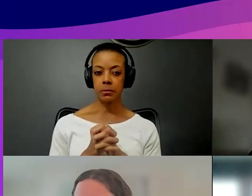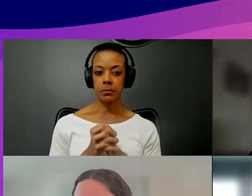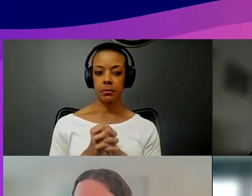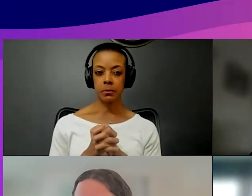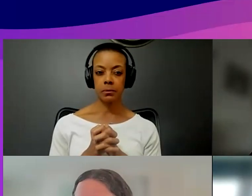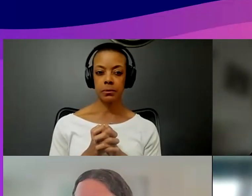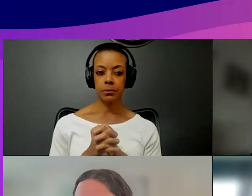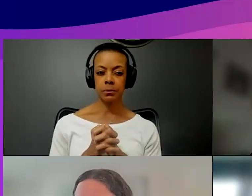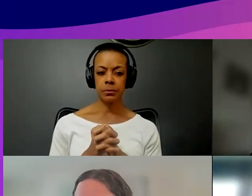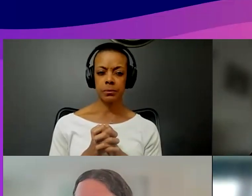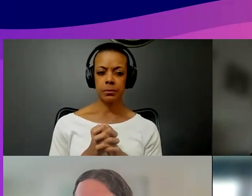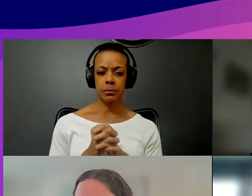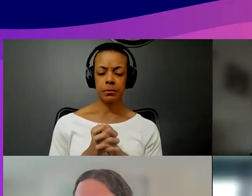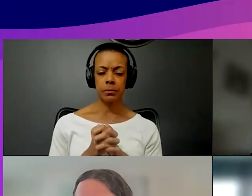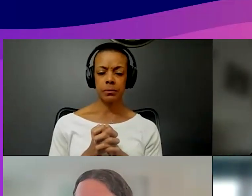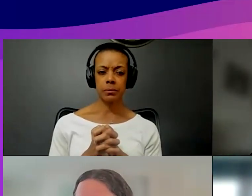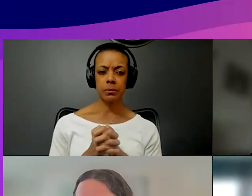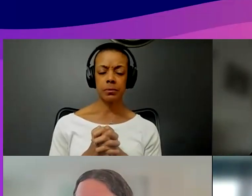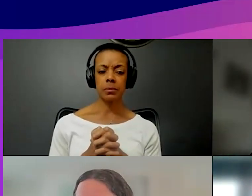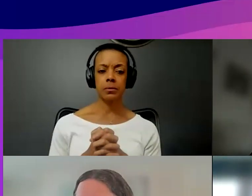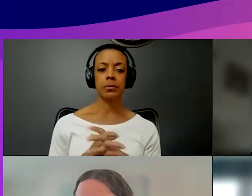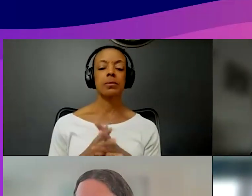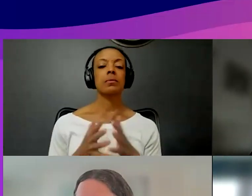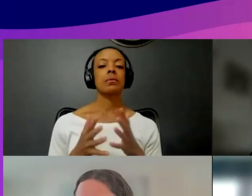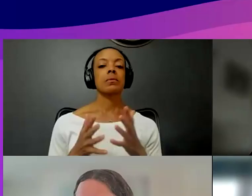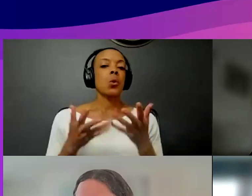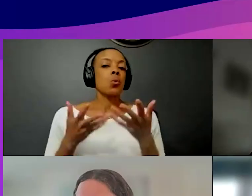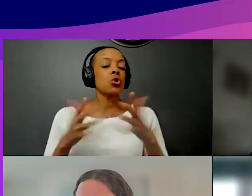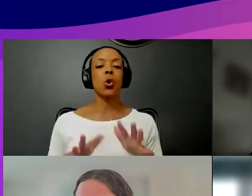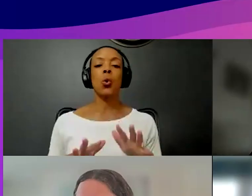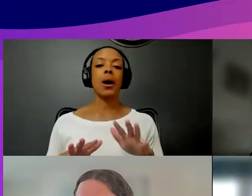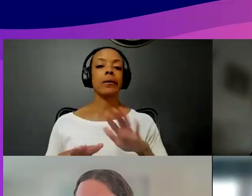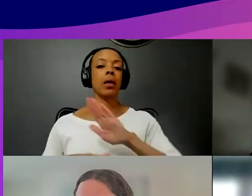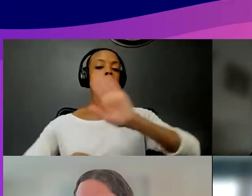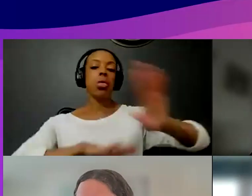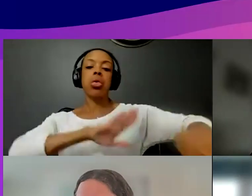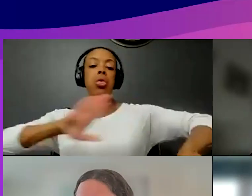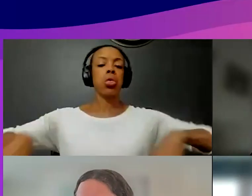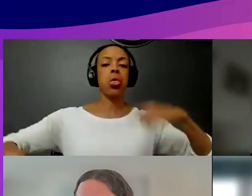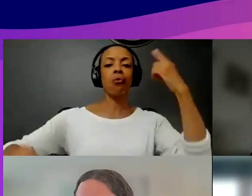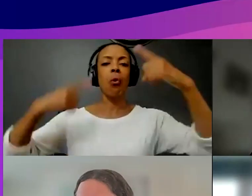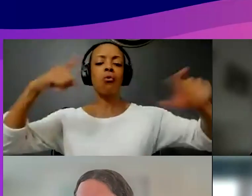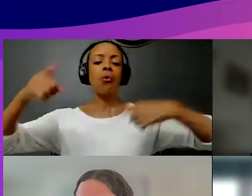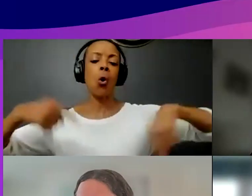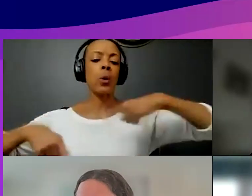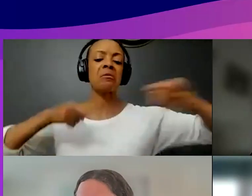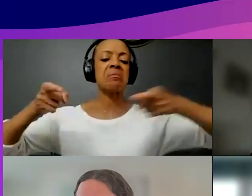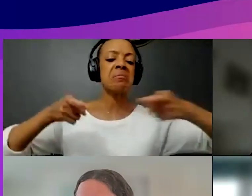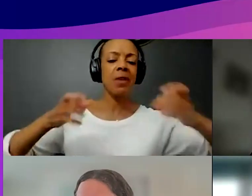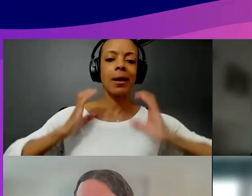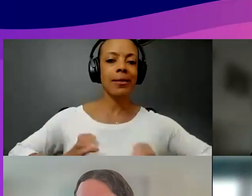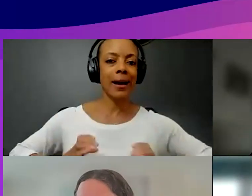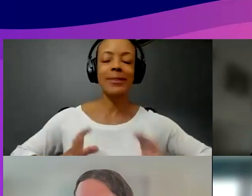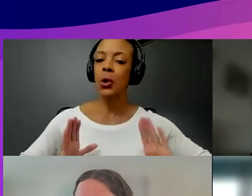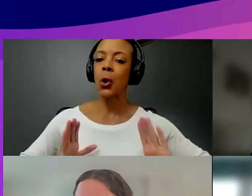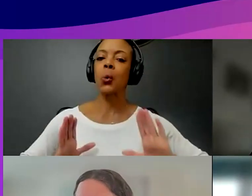kind of listen, take a client-centered approach. And what we're finding is that when you do promote kind of agency